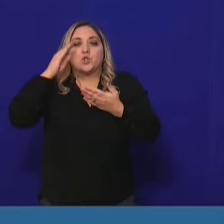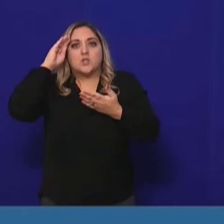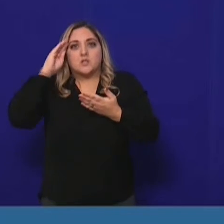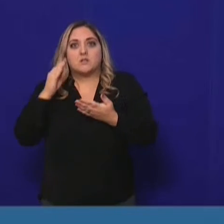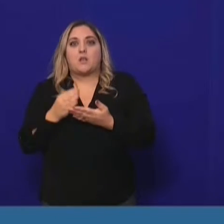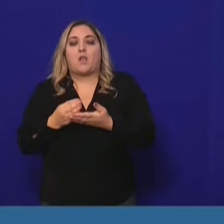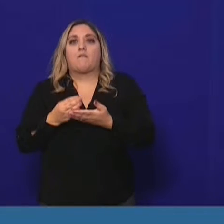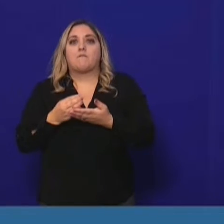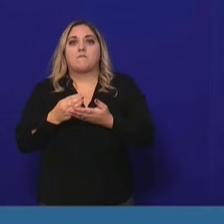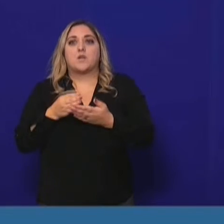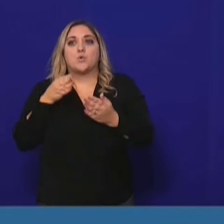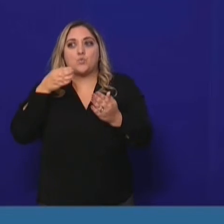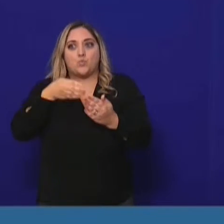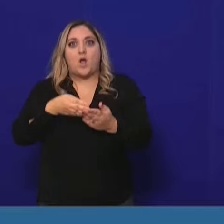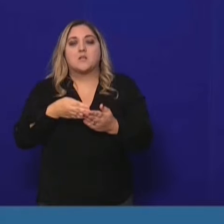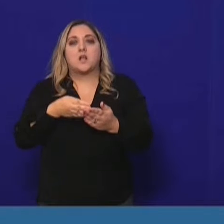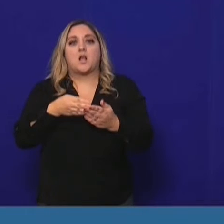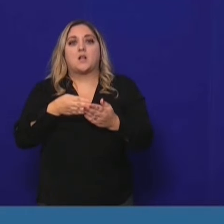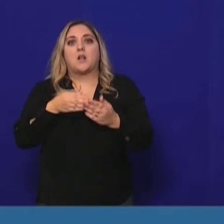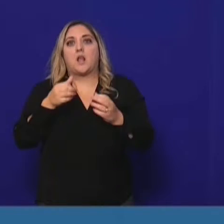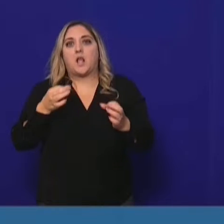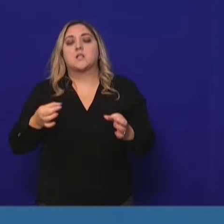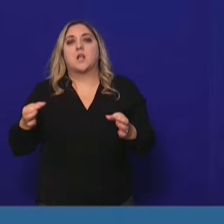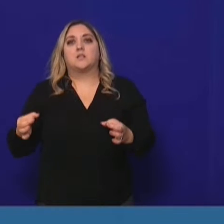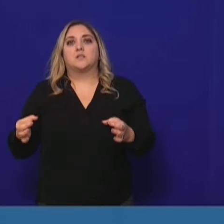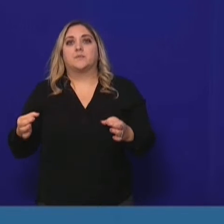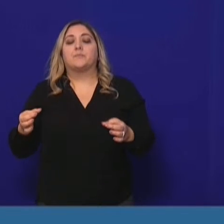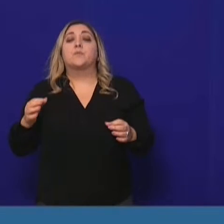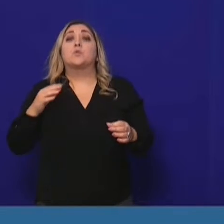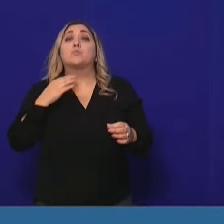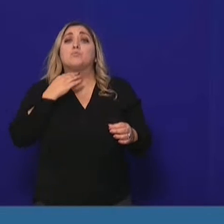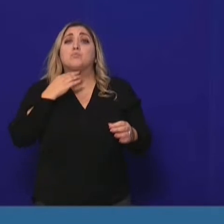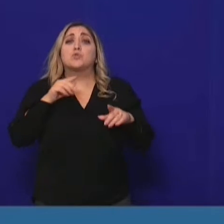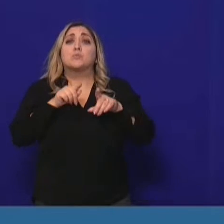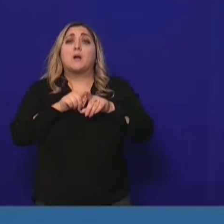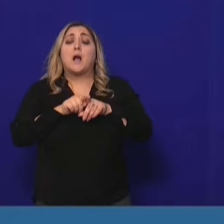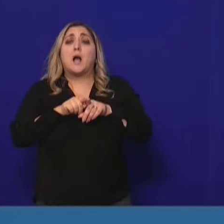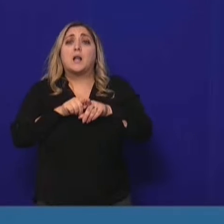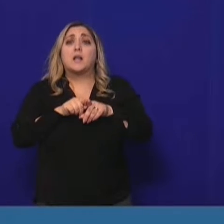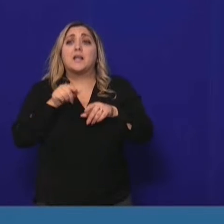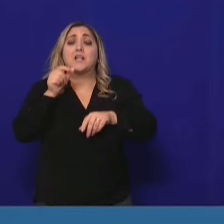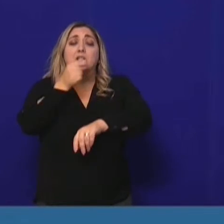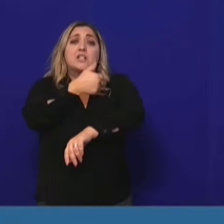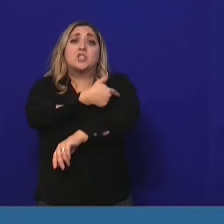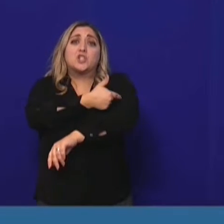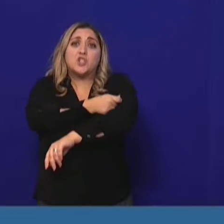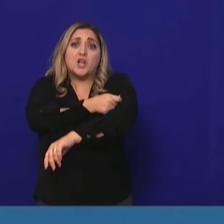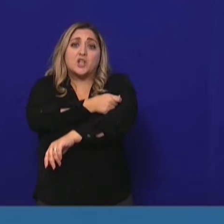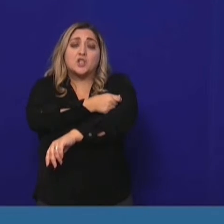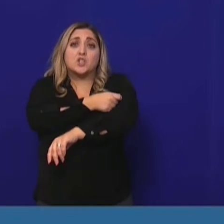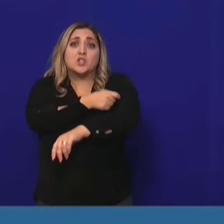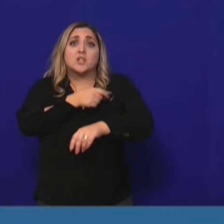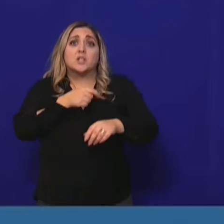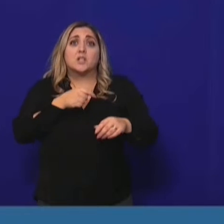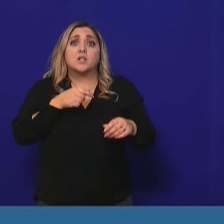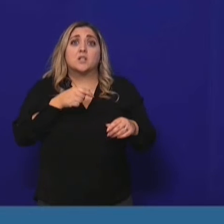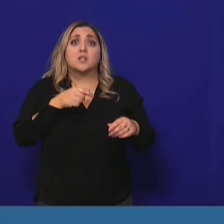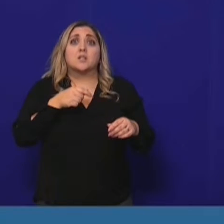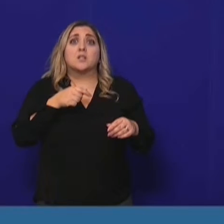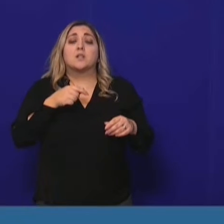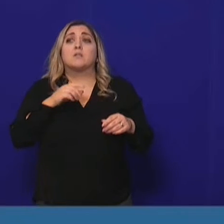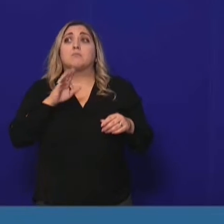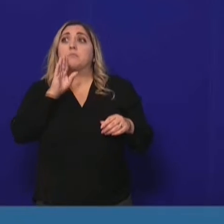nistgħu nassiguraw li l-cold chain dejjem inżammet. Ġifieri hawnhekk mhux ħajkollna sitwazzjoni fejn inti jkollok il-vaccine available